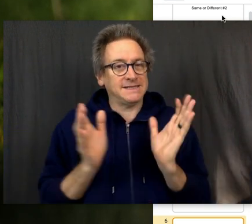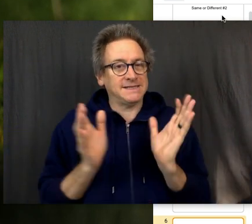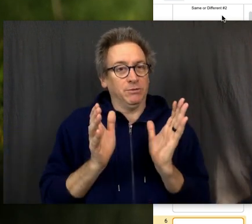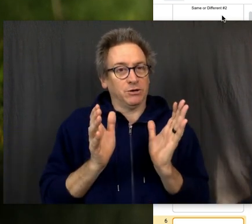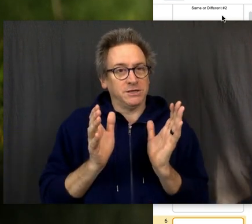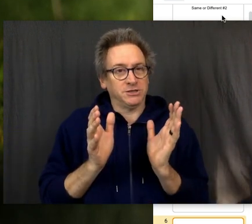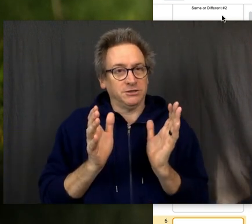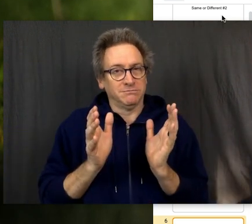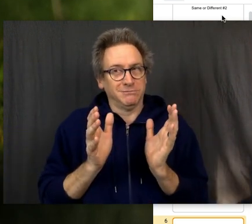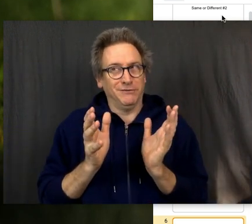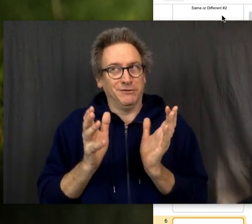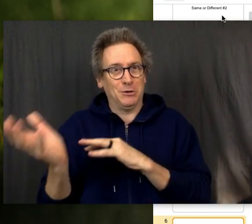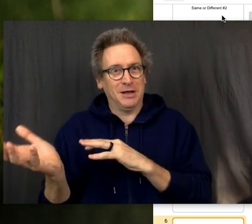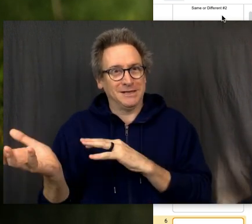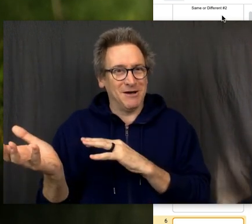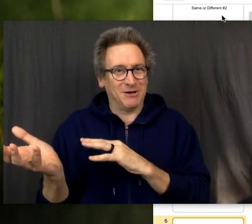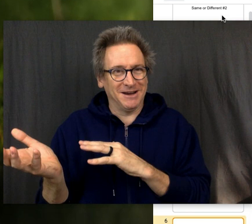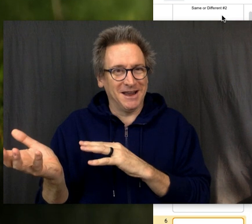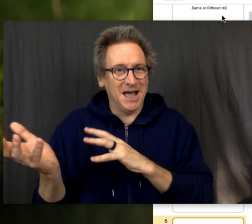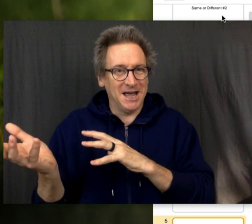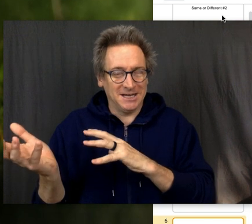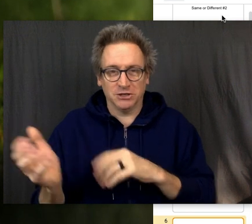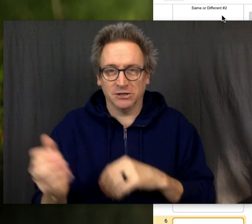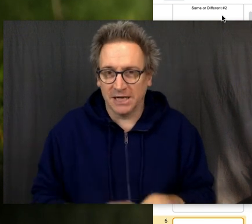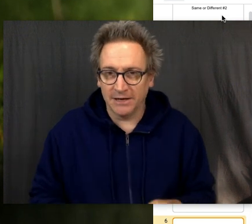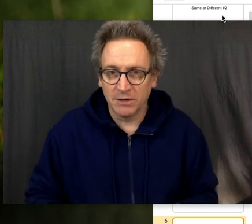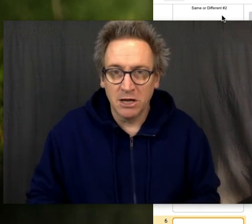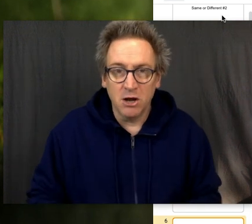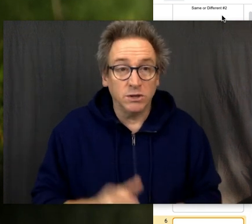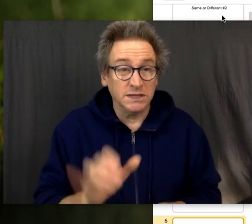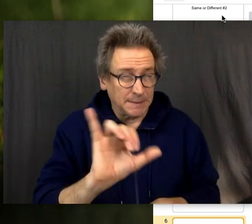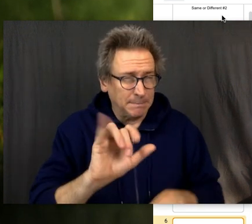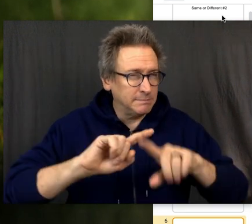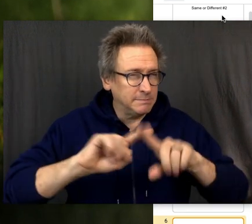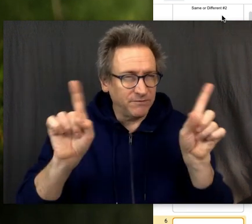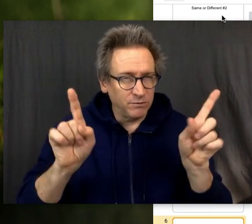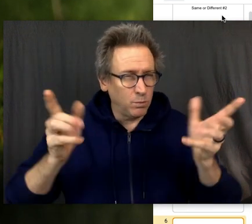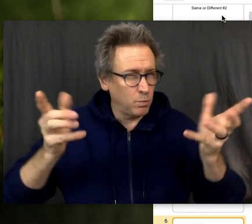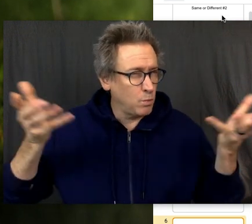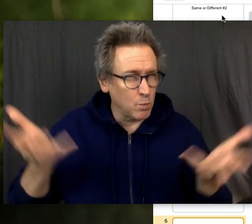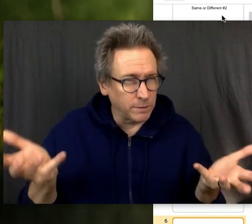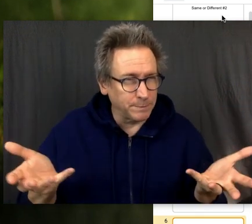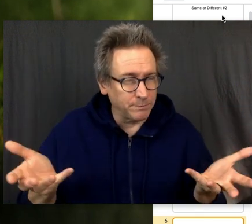That's the simpler question, even though it's now got an additional sign.